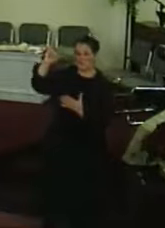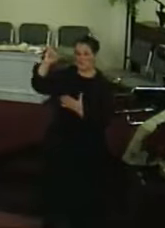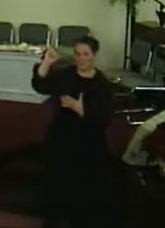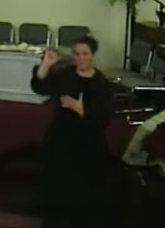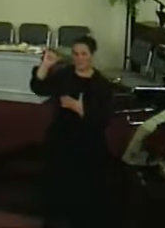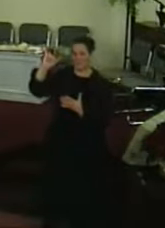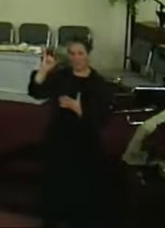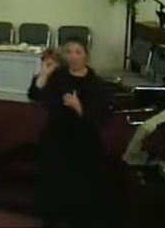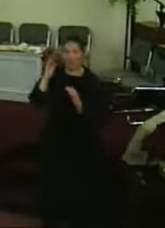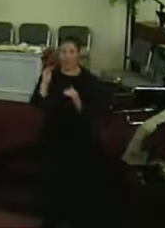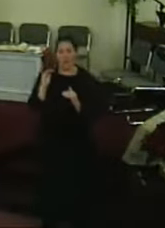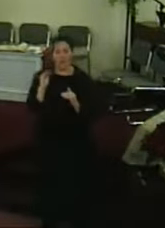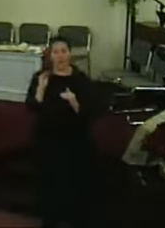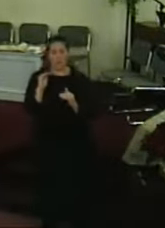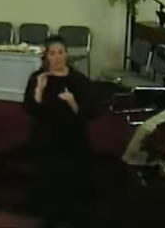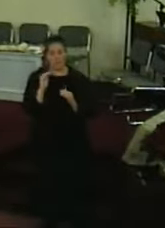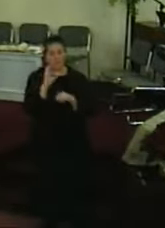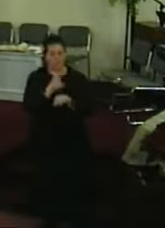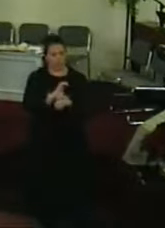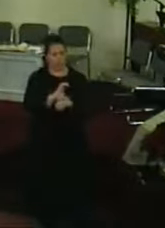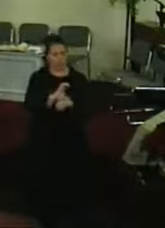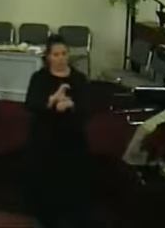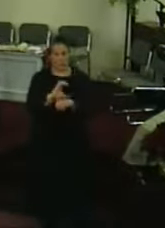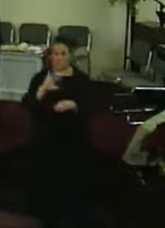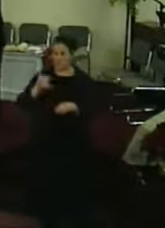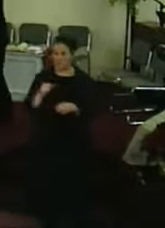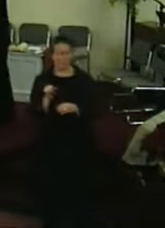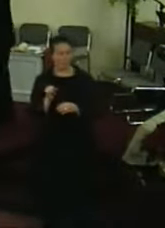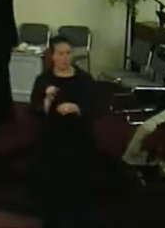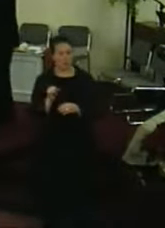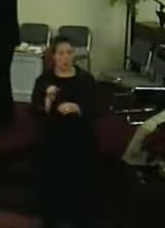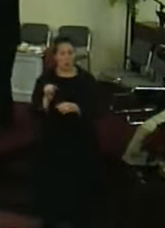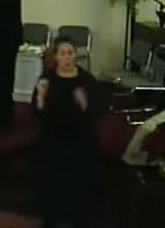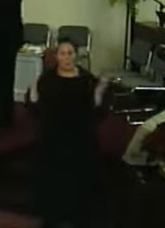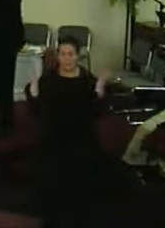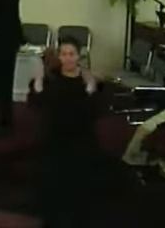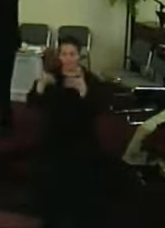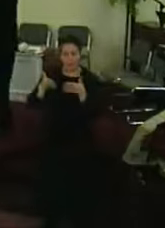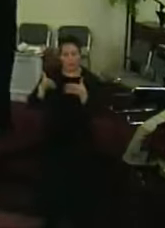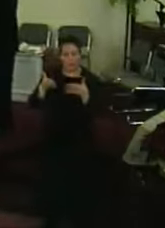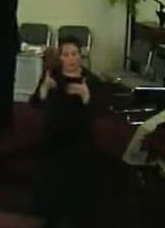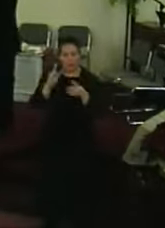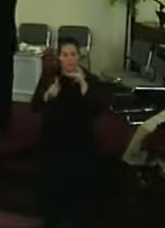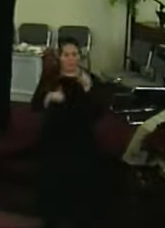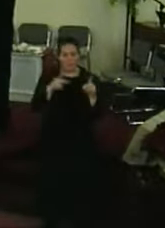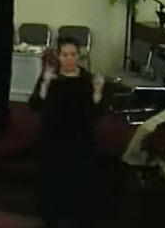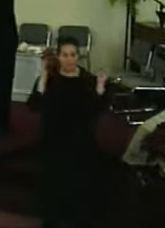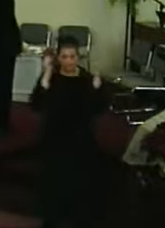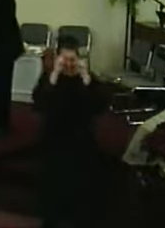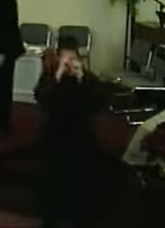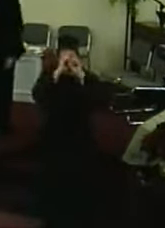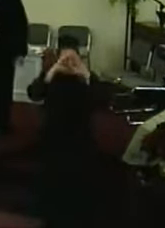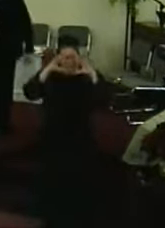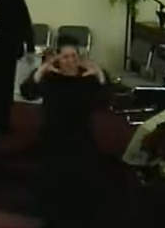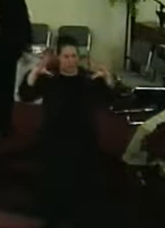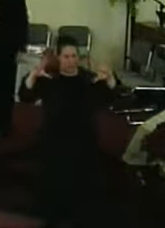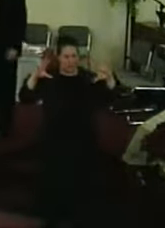St. Joe and the surrounding area is bring into focus people's vision on things that are